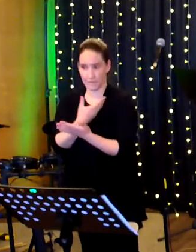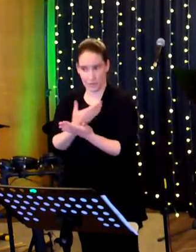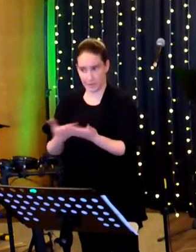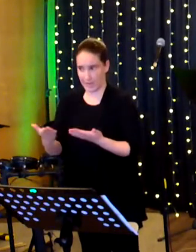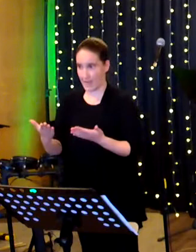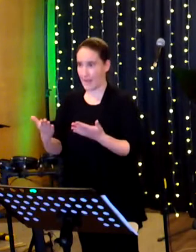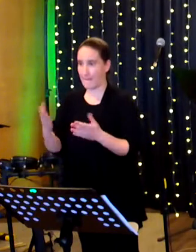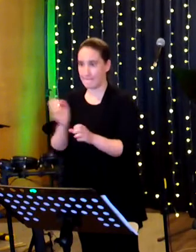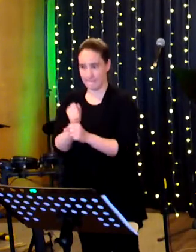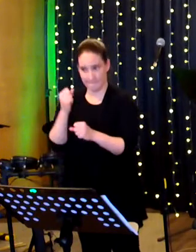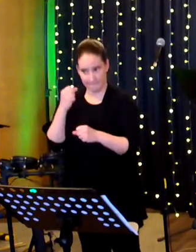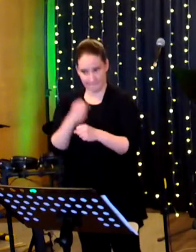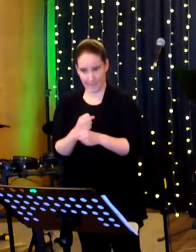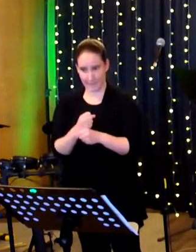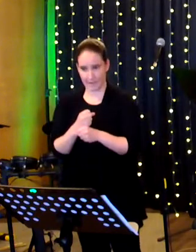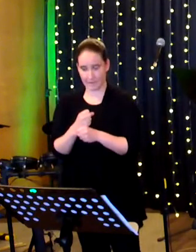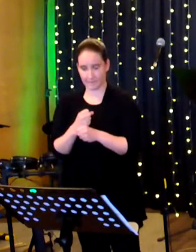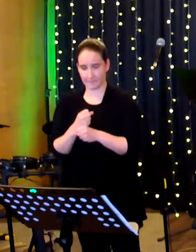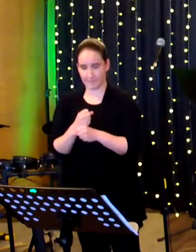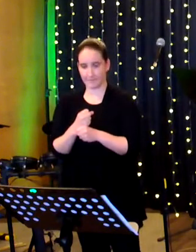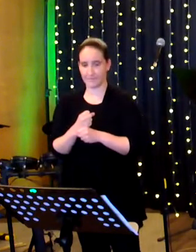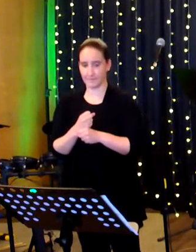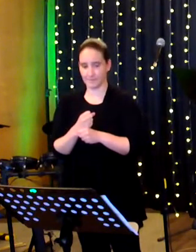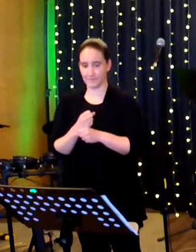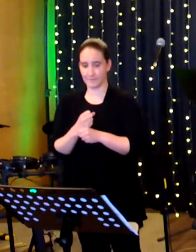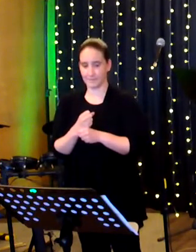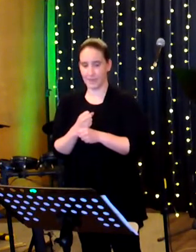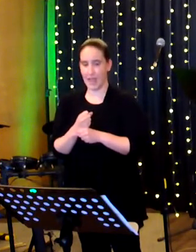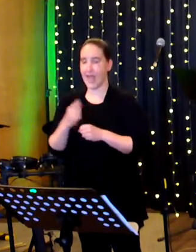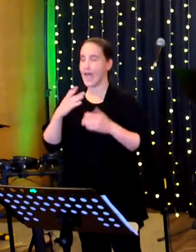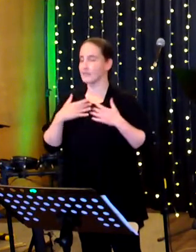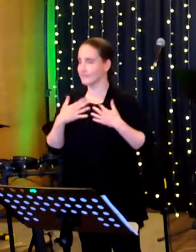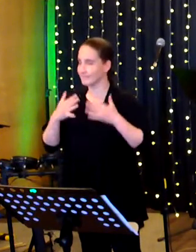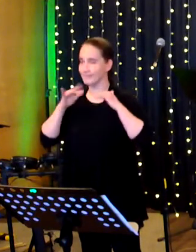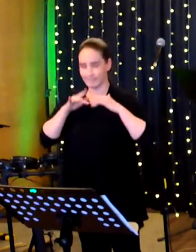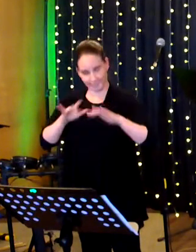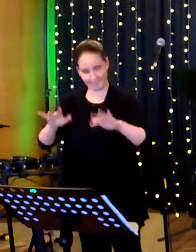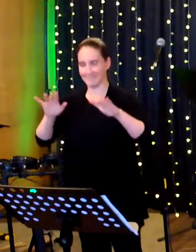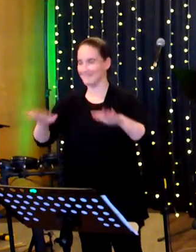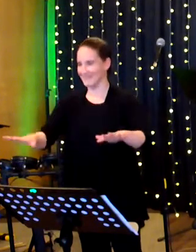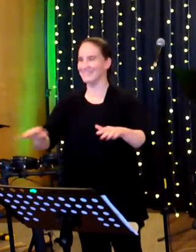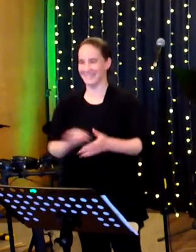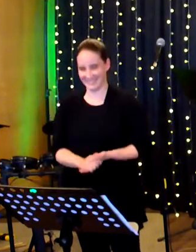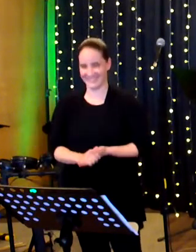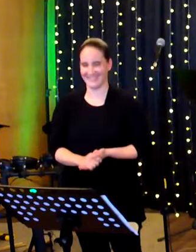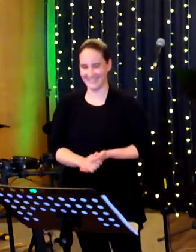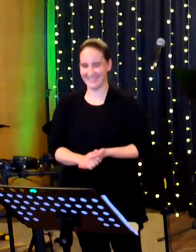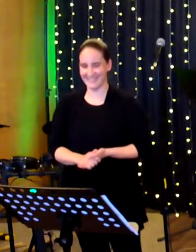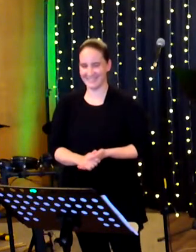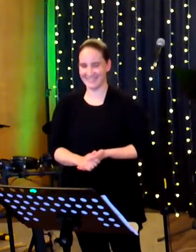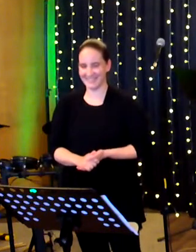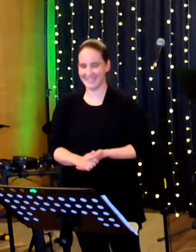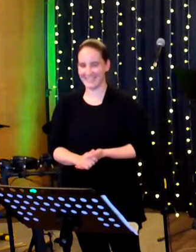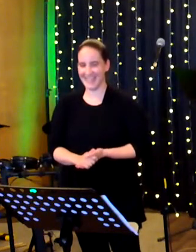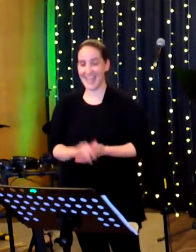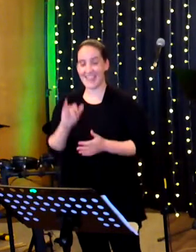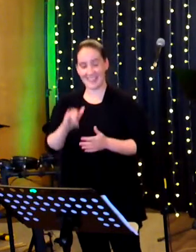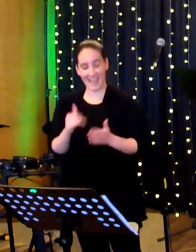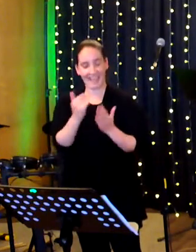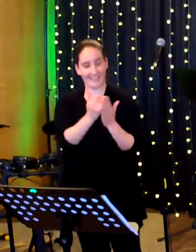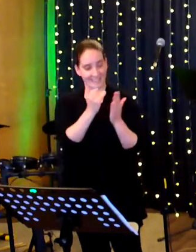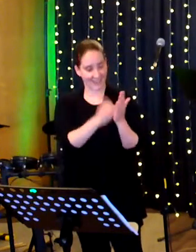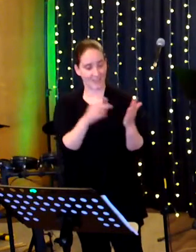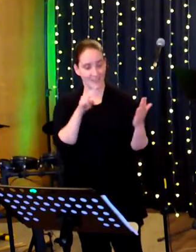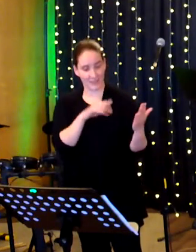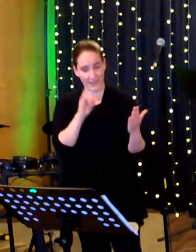life, and that life was the light of mankind." And if you look at that text, when it says, "In the beginning was